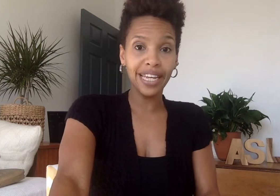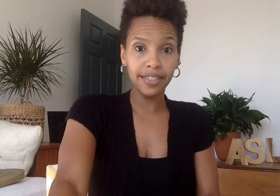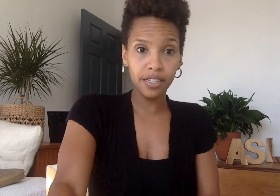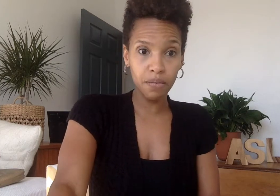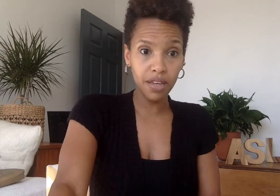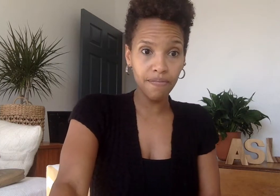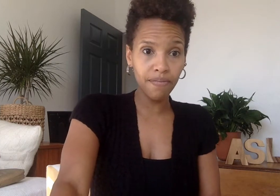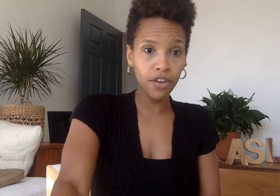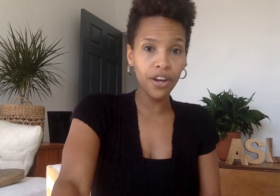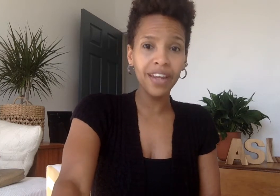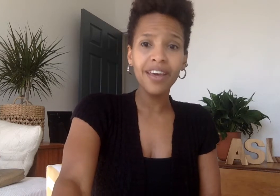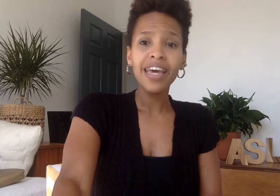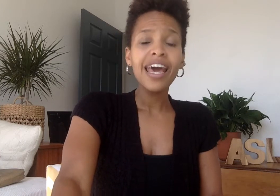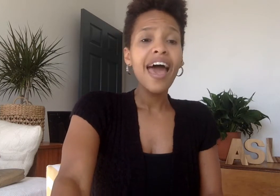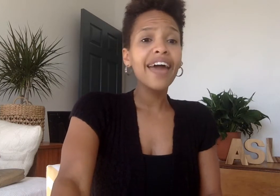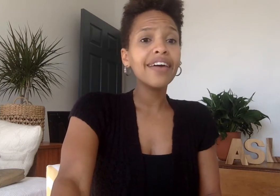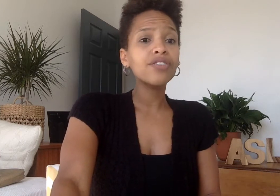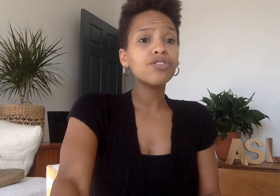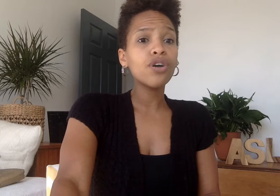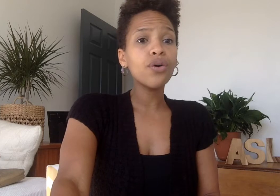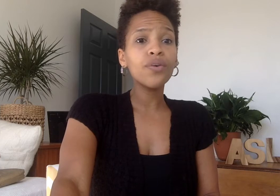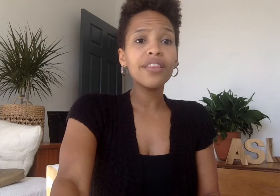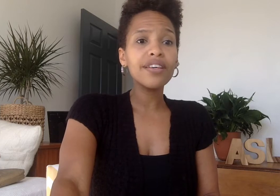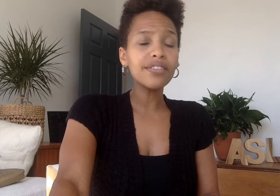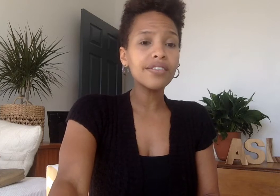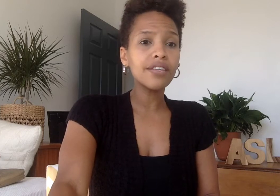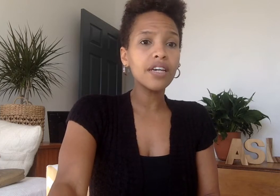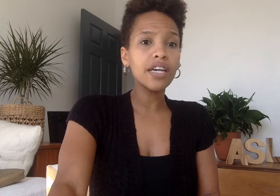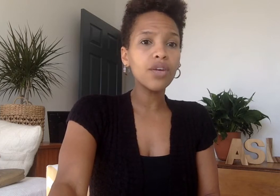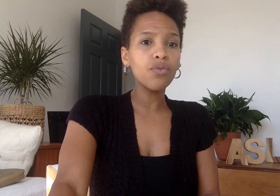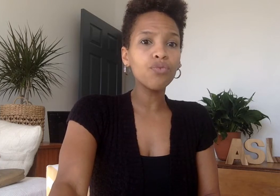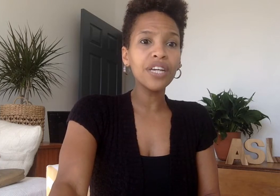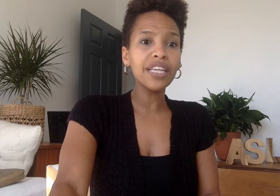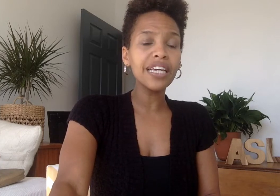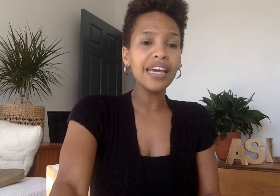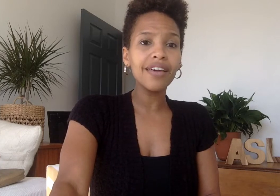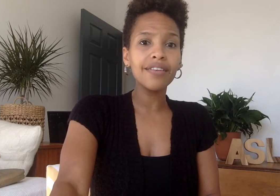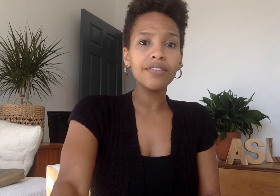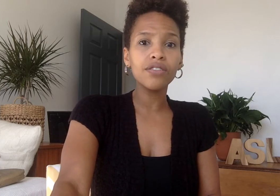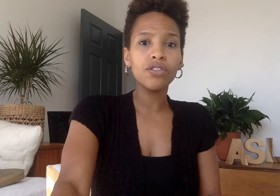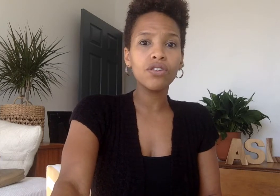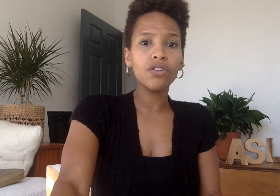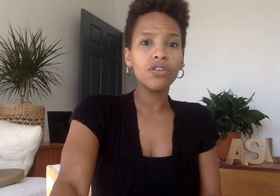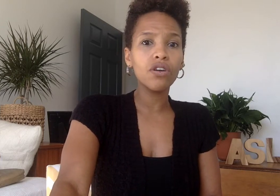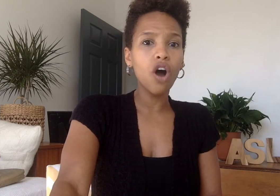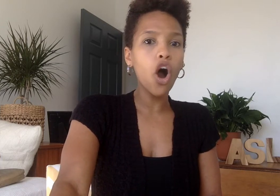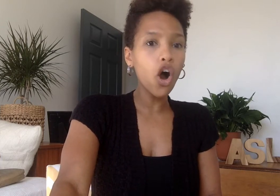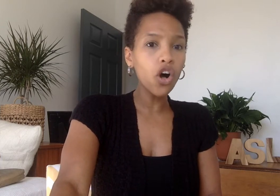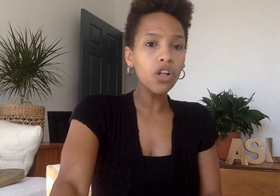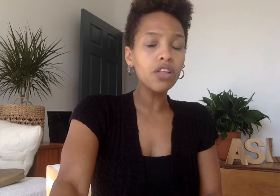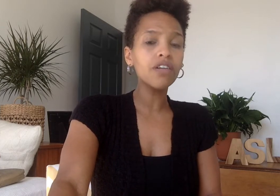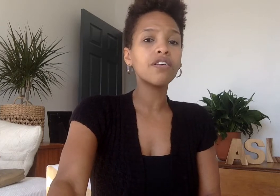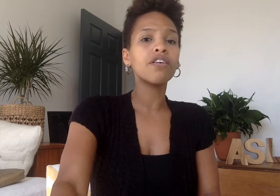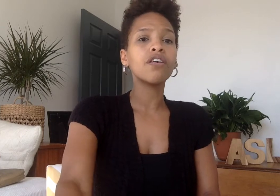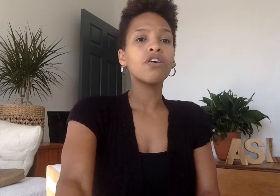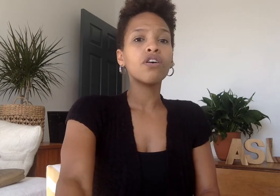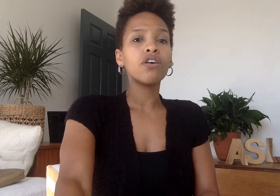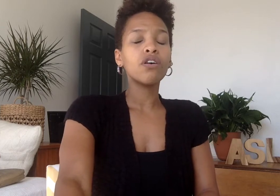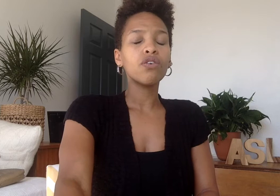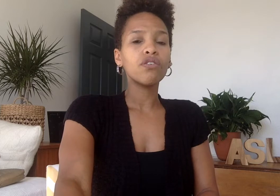into me. All right. And so this really is all